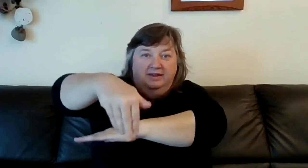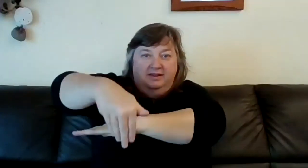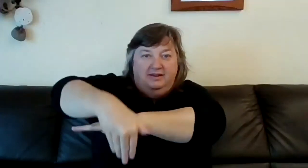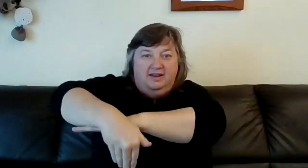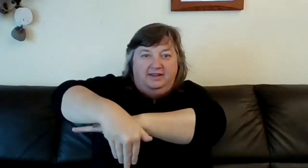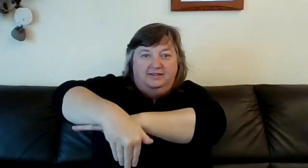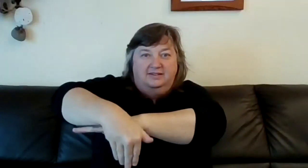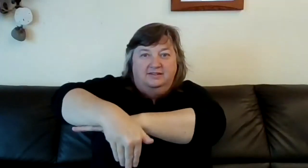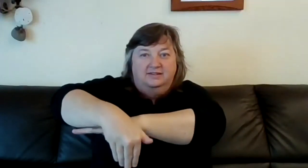night.